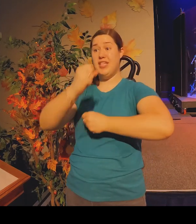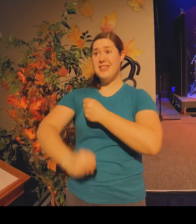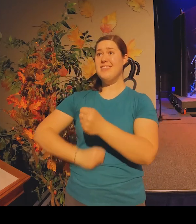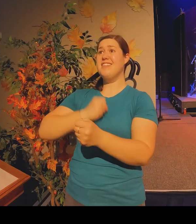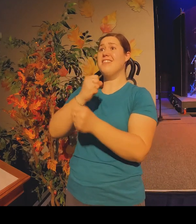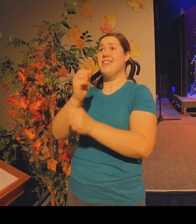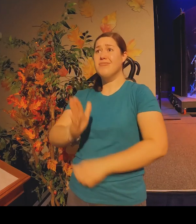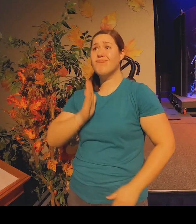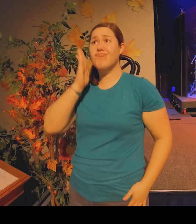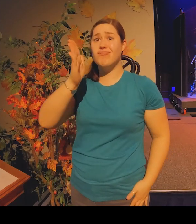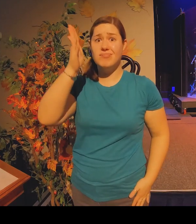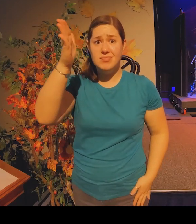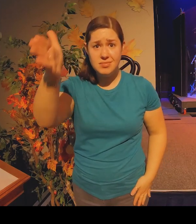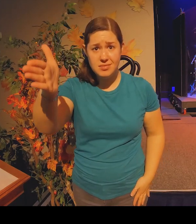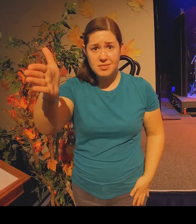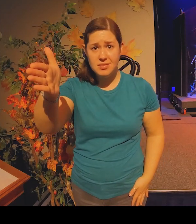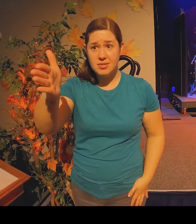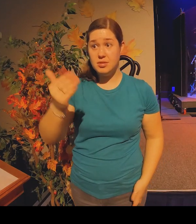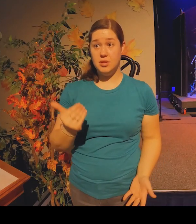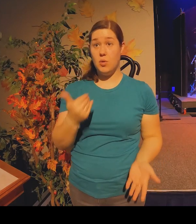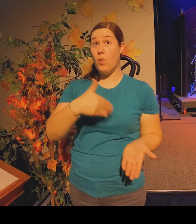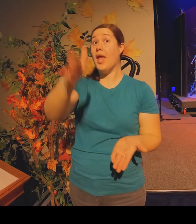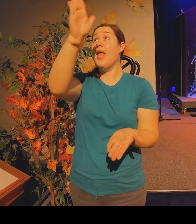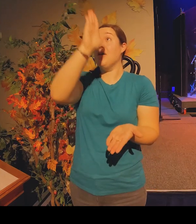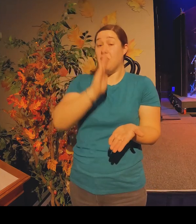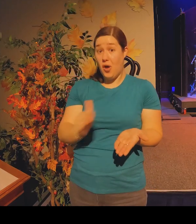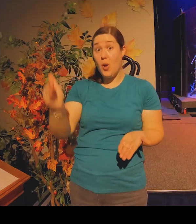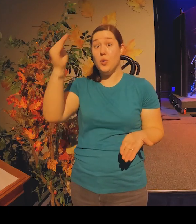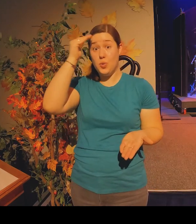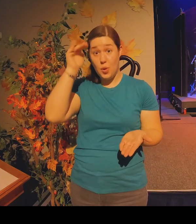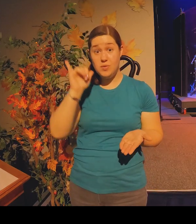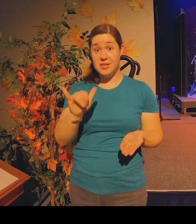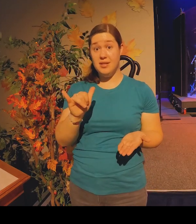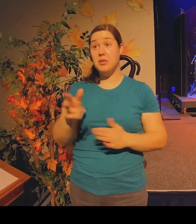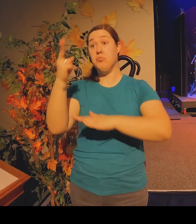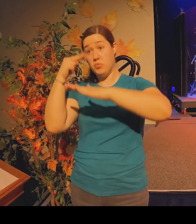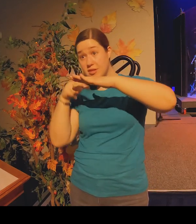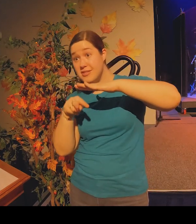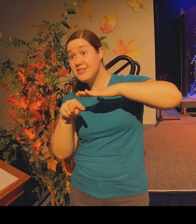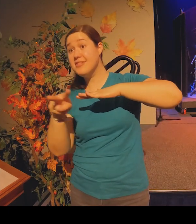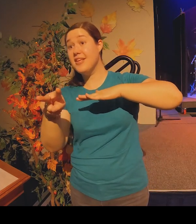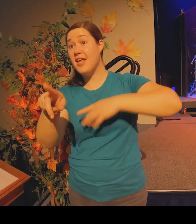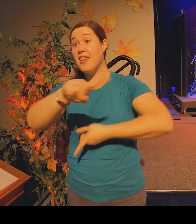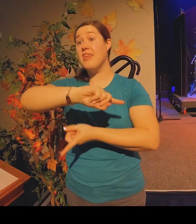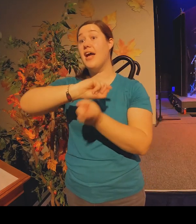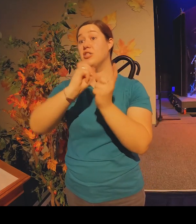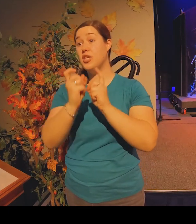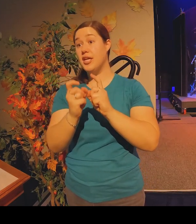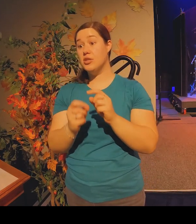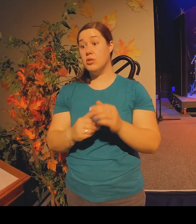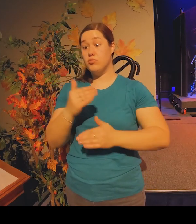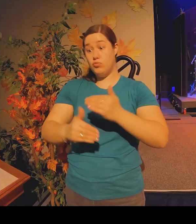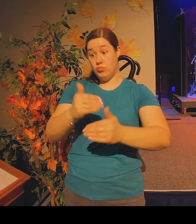all. And because God knows, God can see that change, God can see that ripple effect, sometimes God says